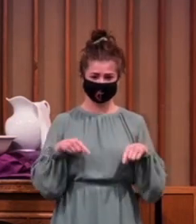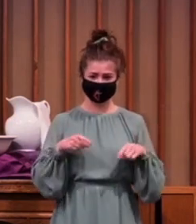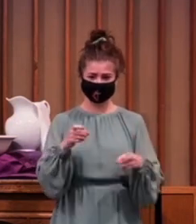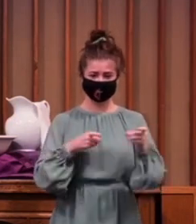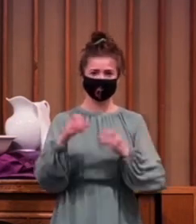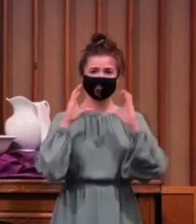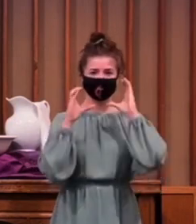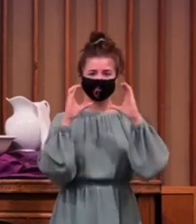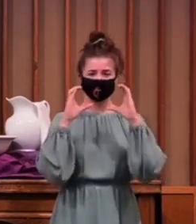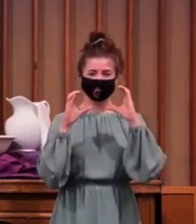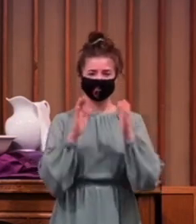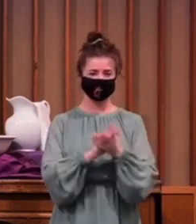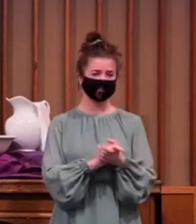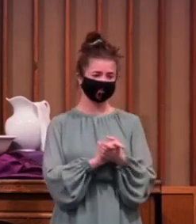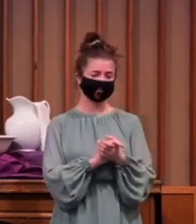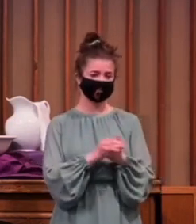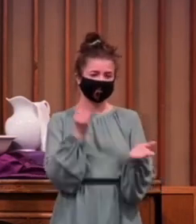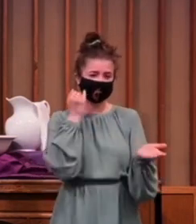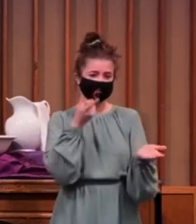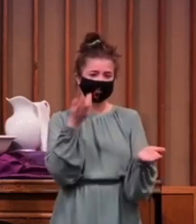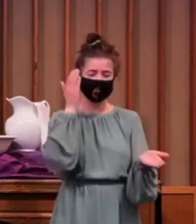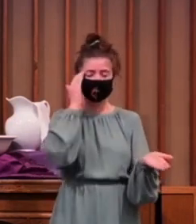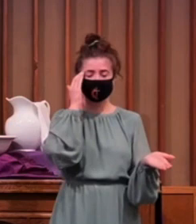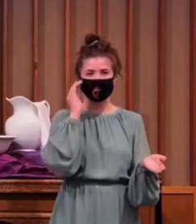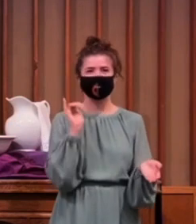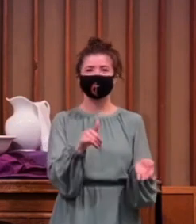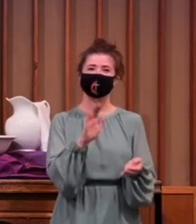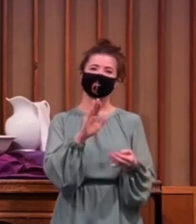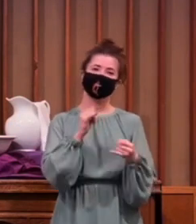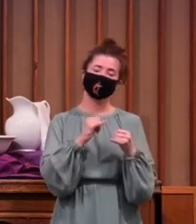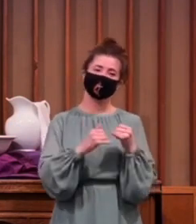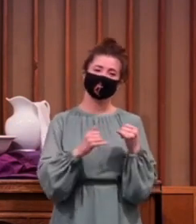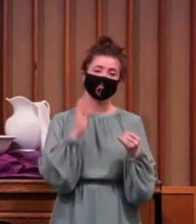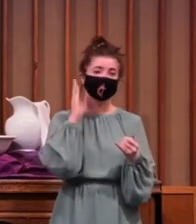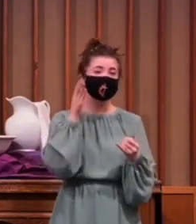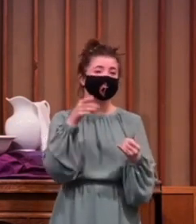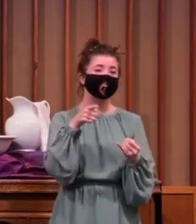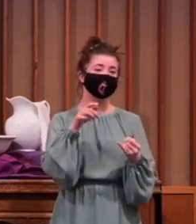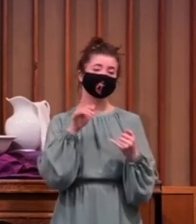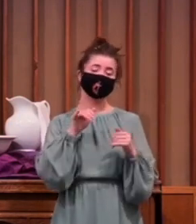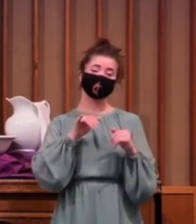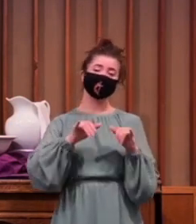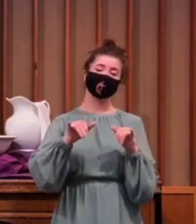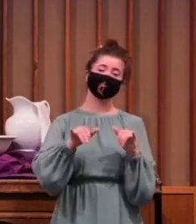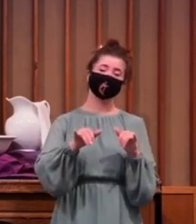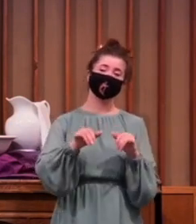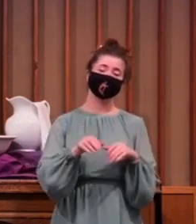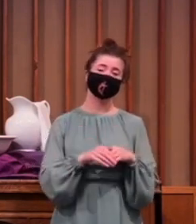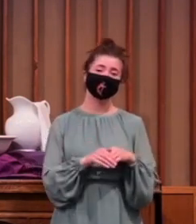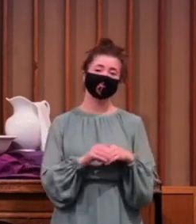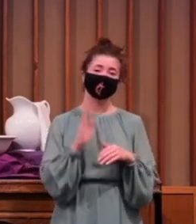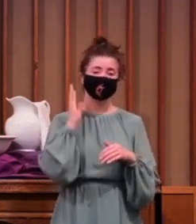conversation? If you had known it was your last, would you have lingered? Would you